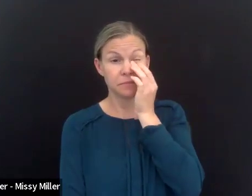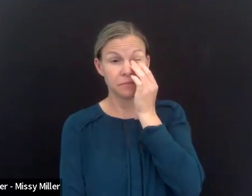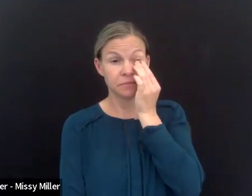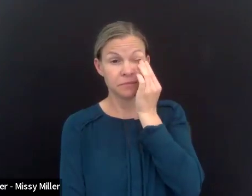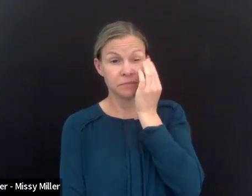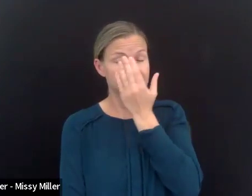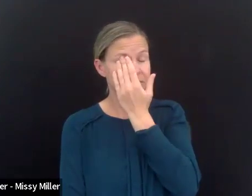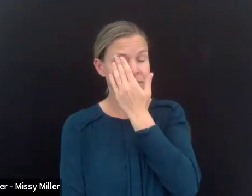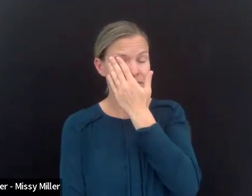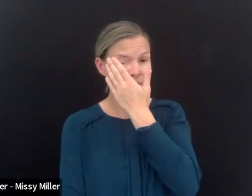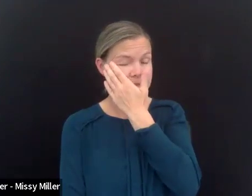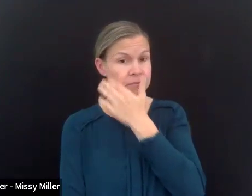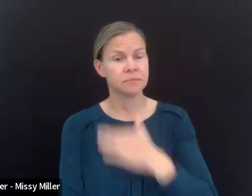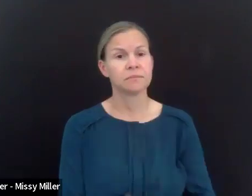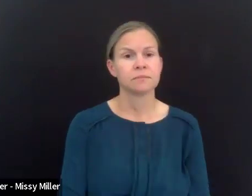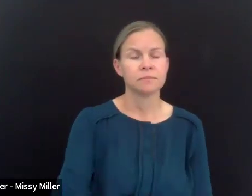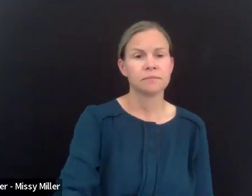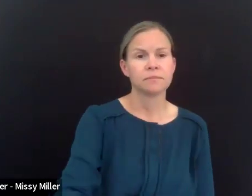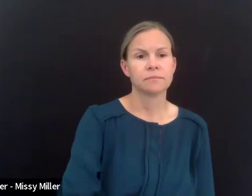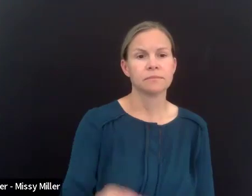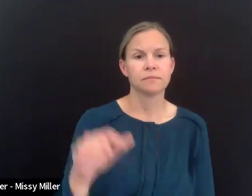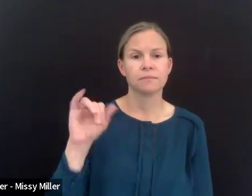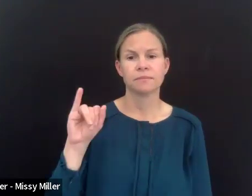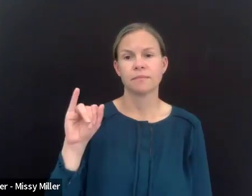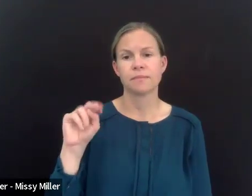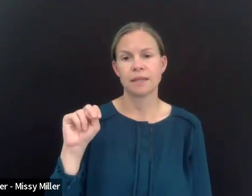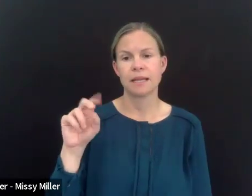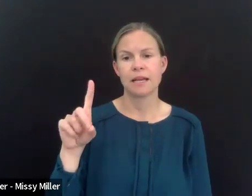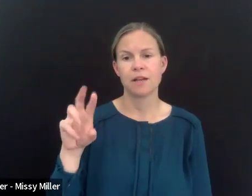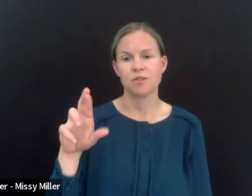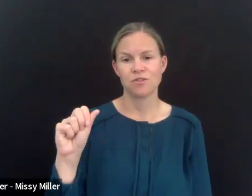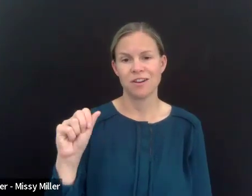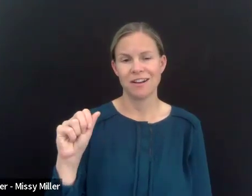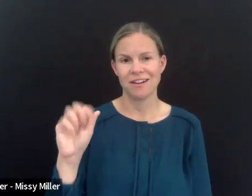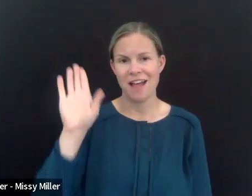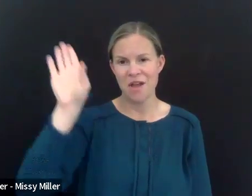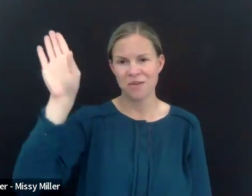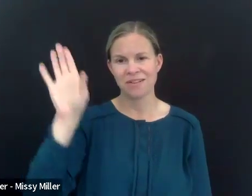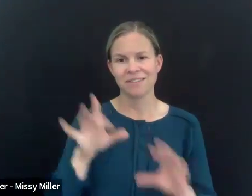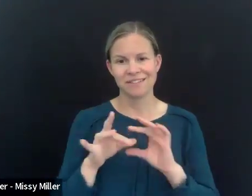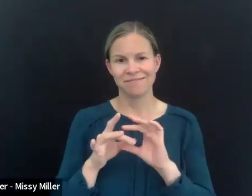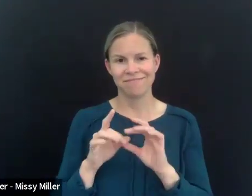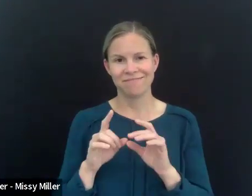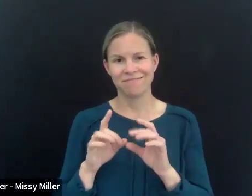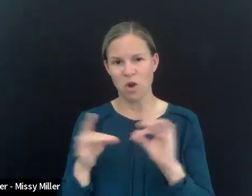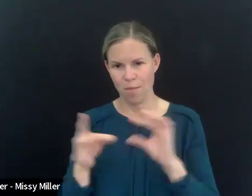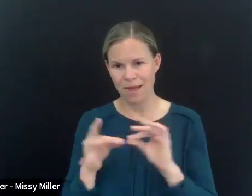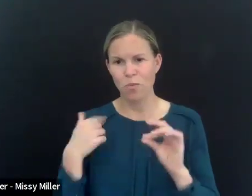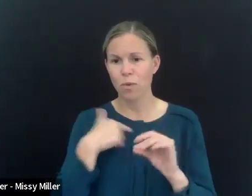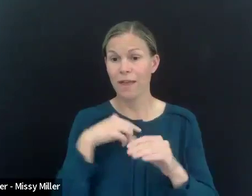Maybe I'll dive in because we've got this birth center that we're trying to keep open.